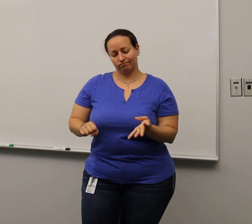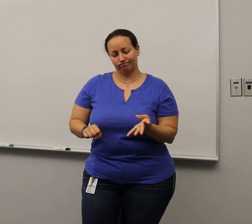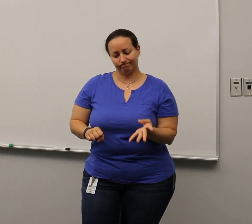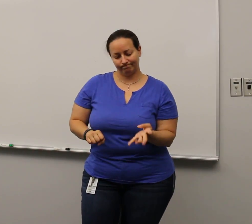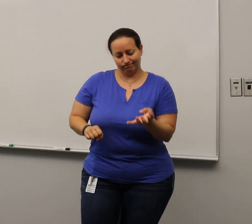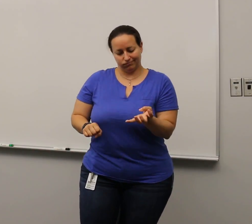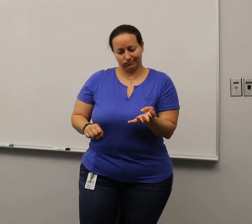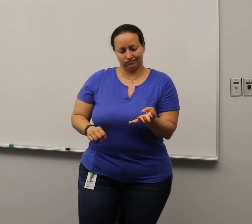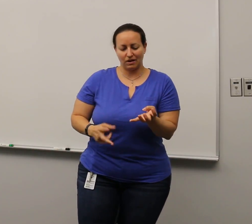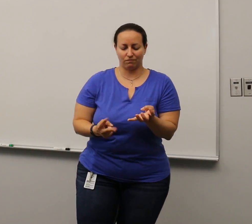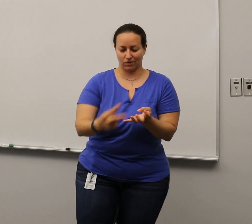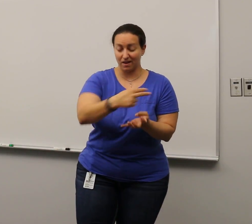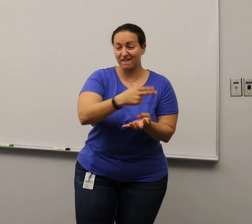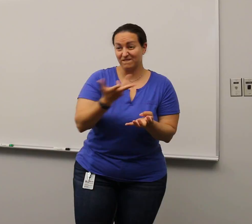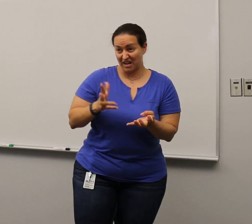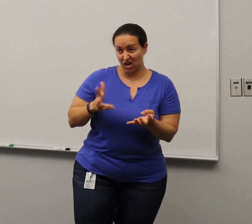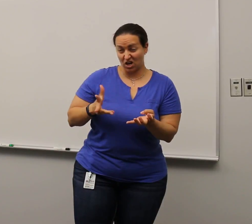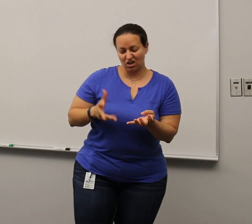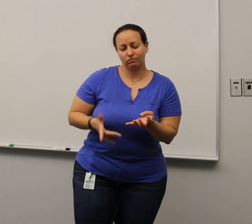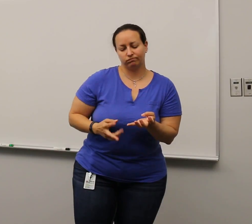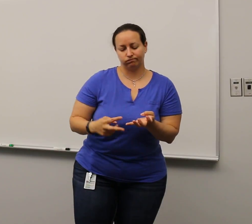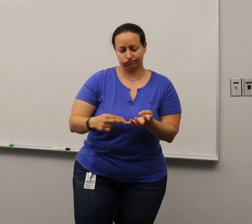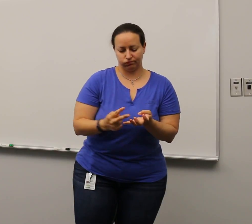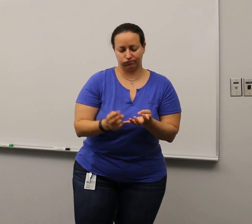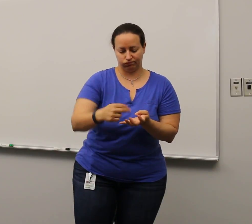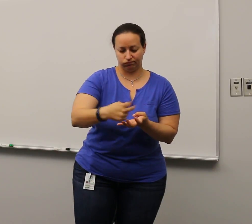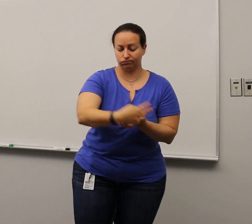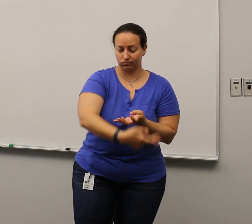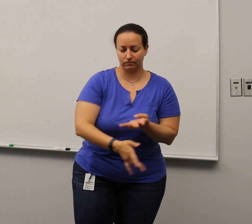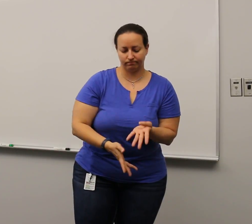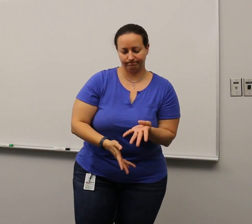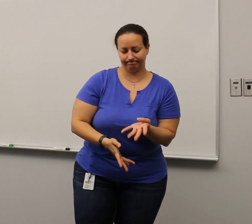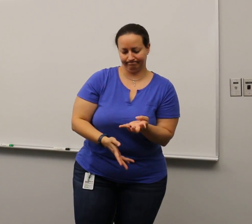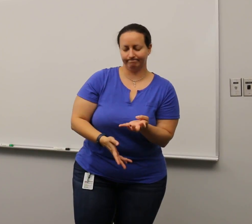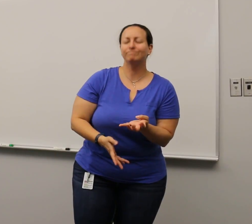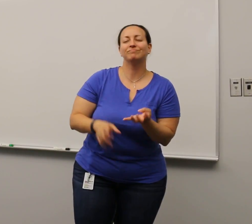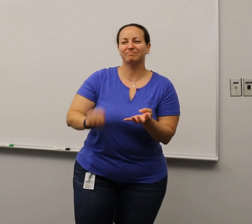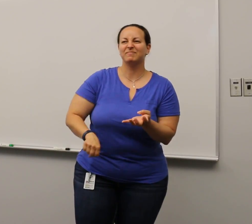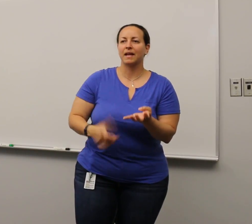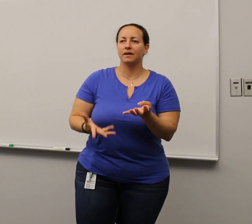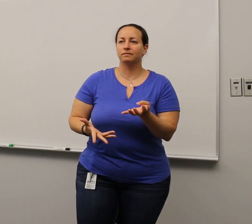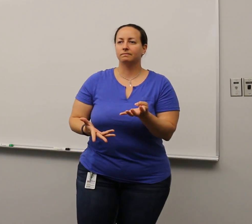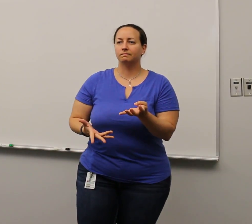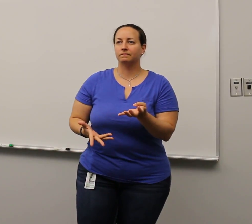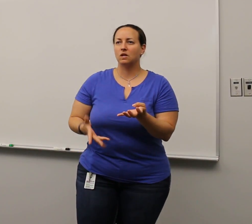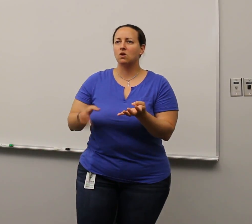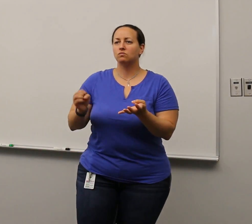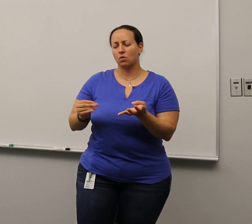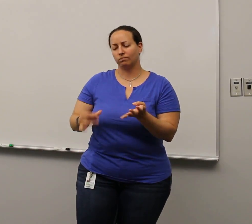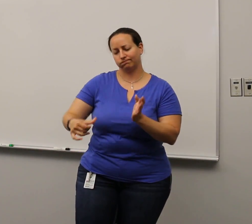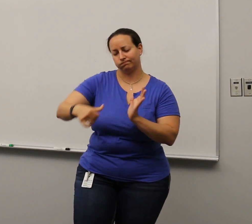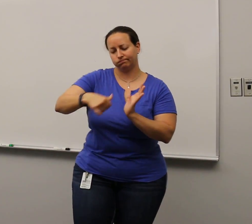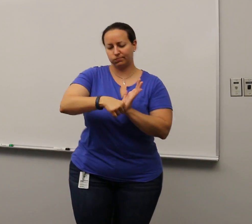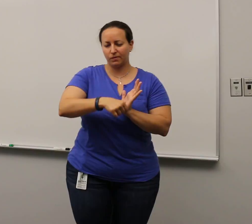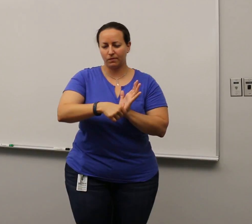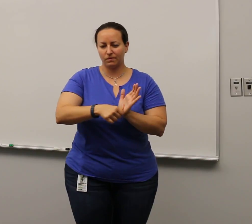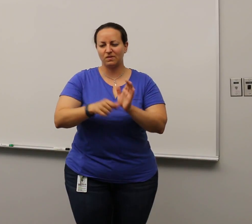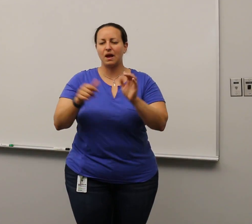together. And once you have a system such as this here set up, have your students explore that in sort of an unstructured way, and then you can ask those key